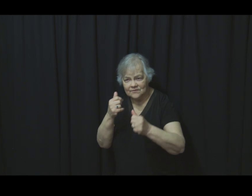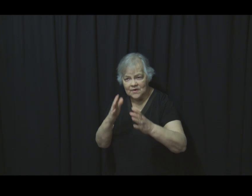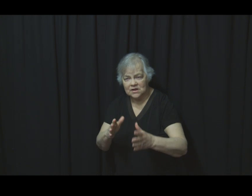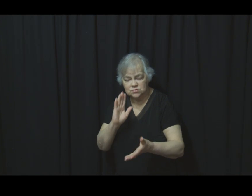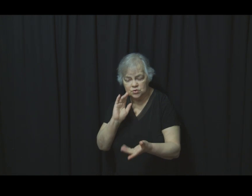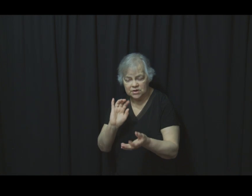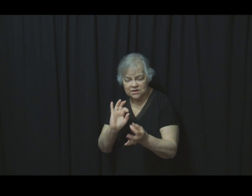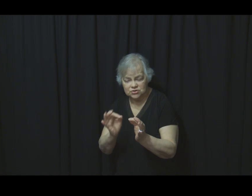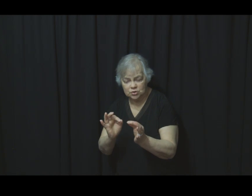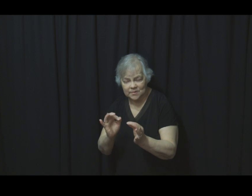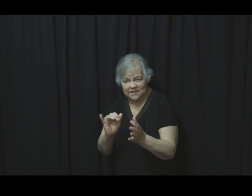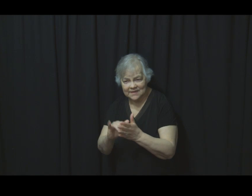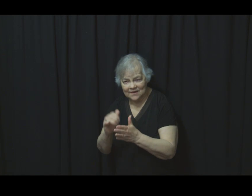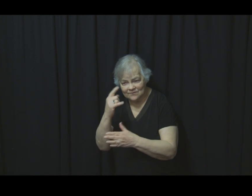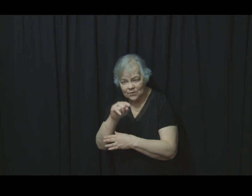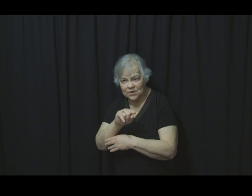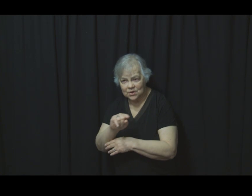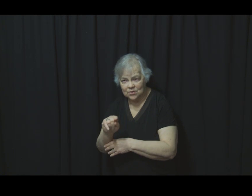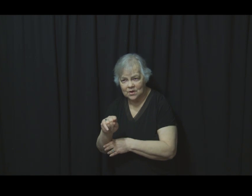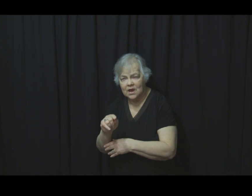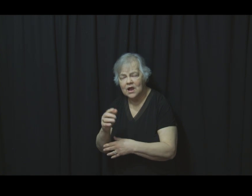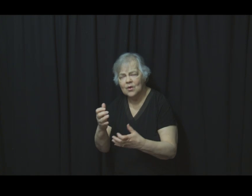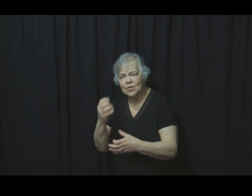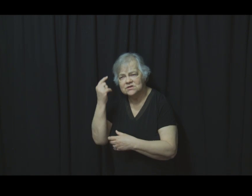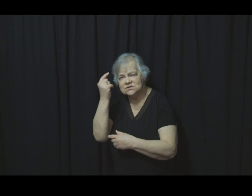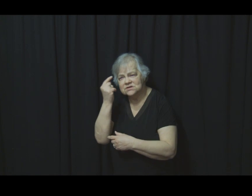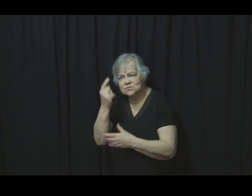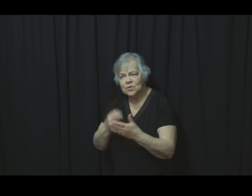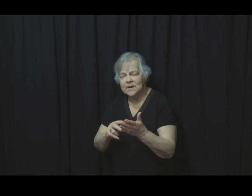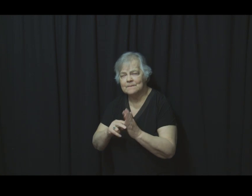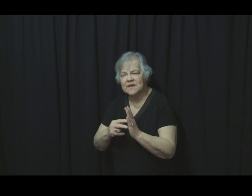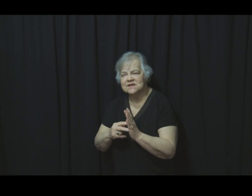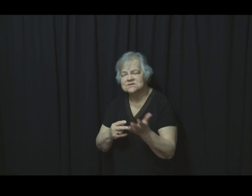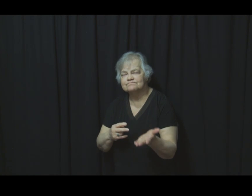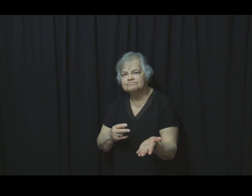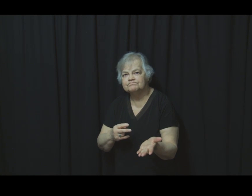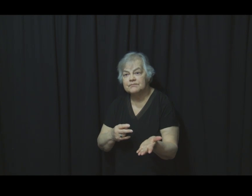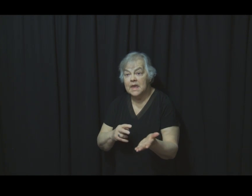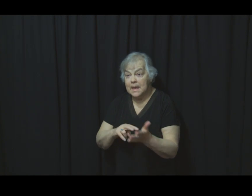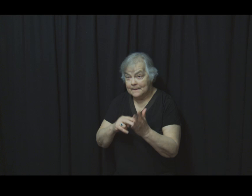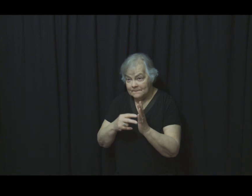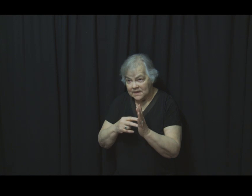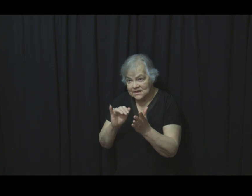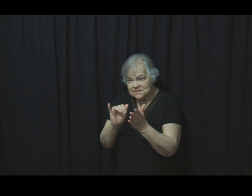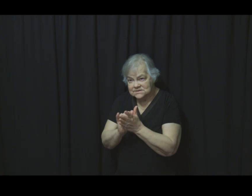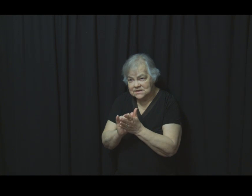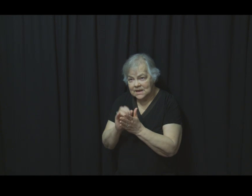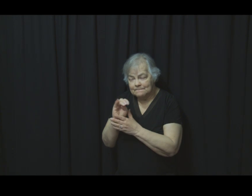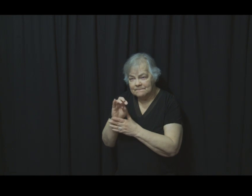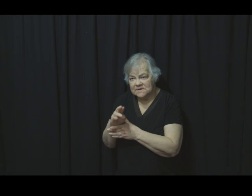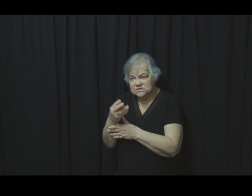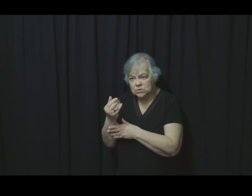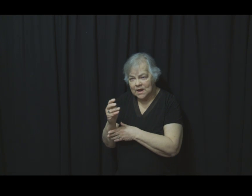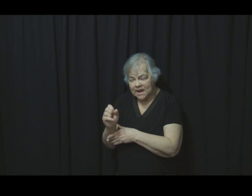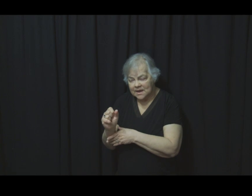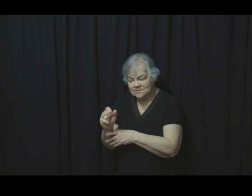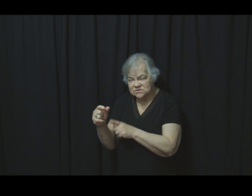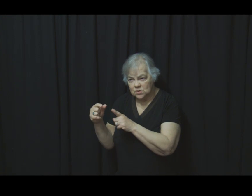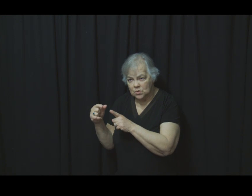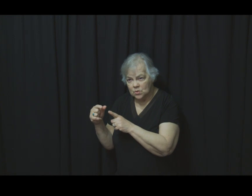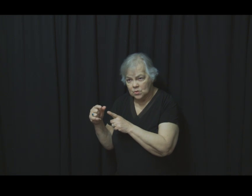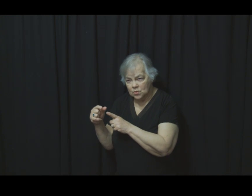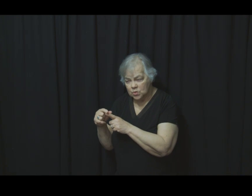you, I want you to consider what that means. It means that Mr. Ham's word, or